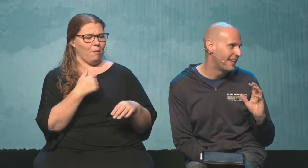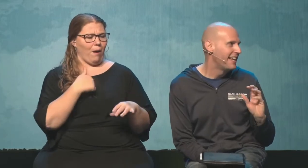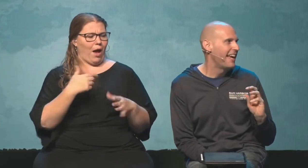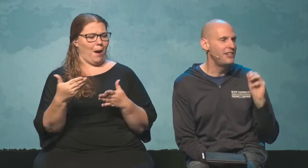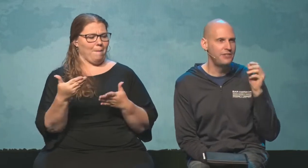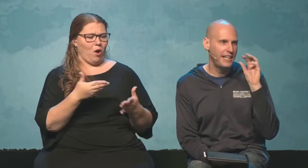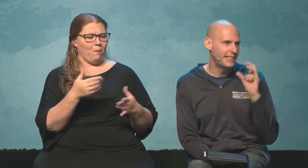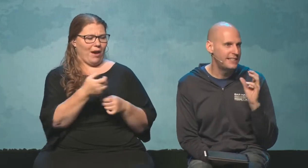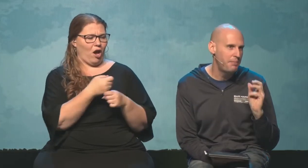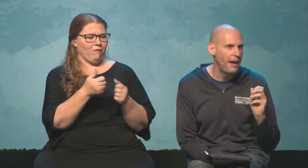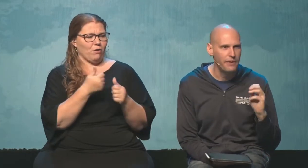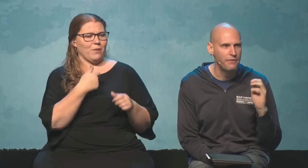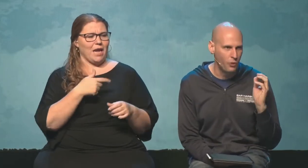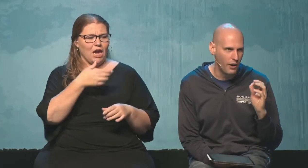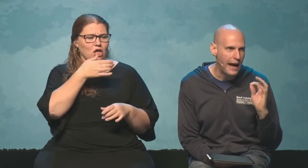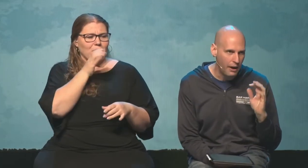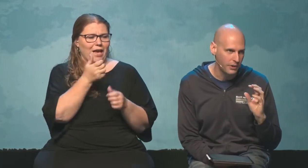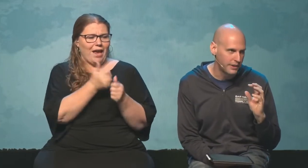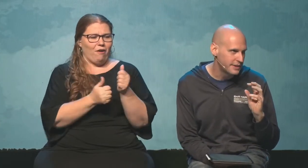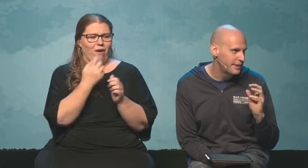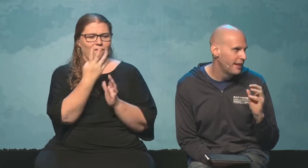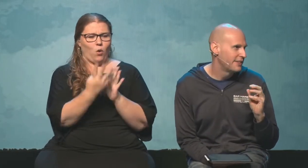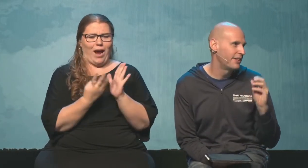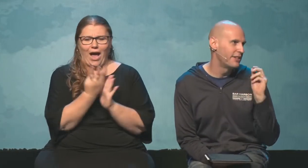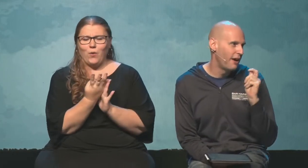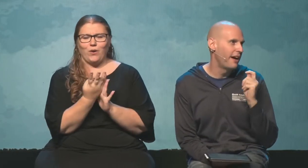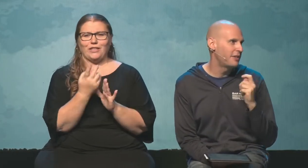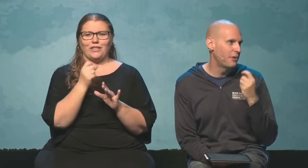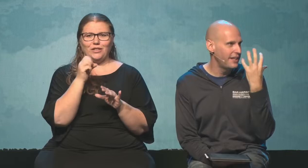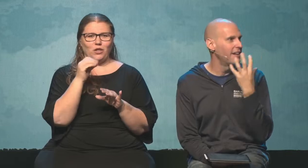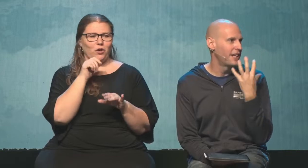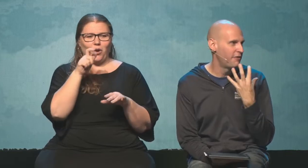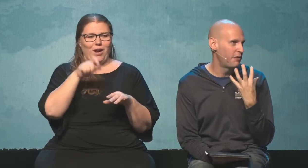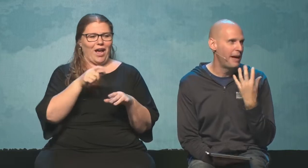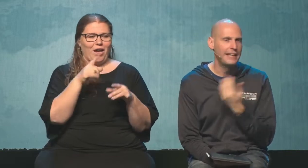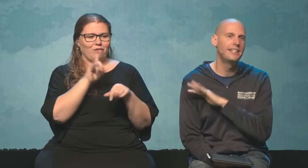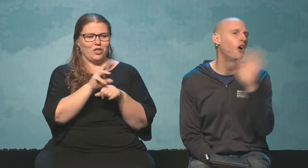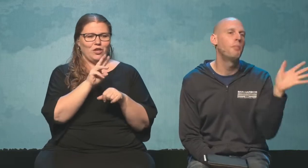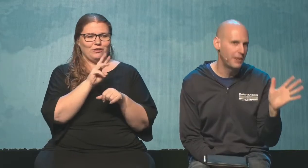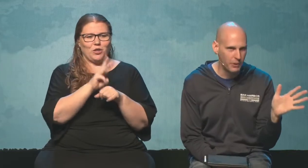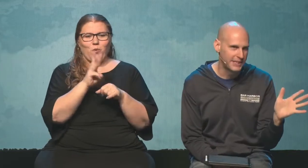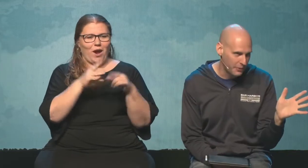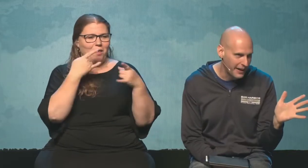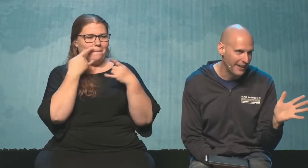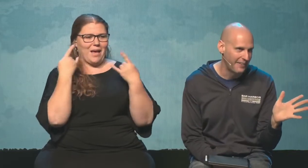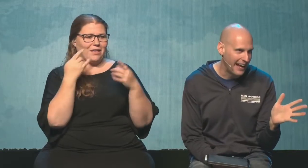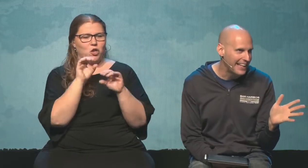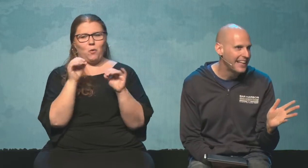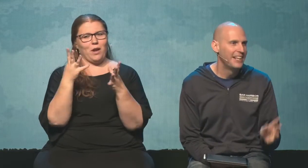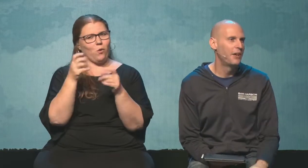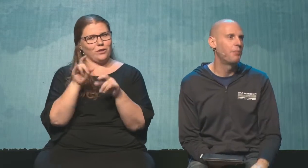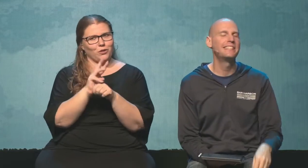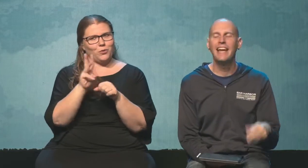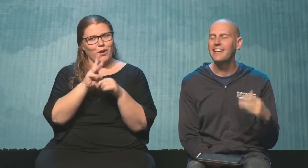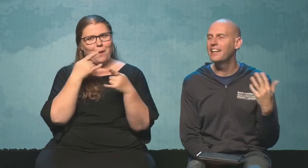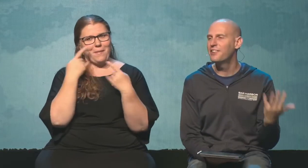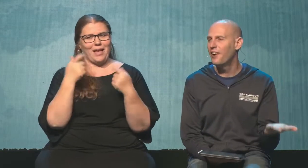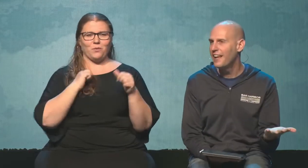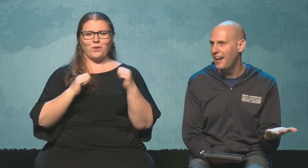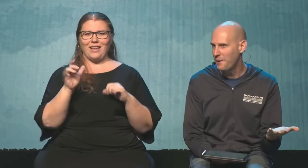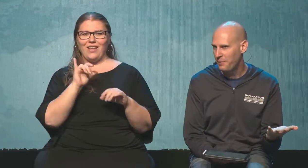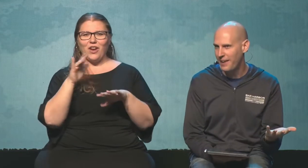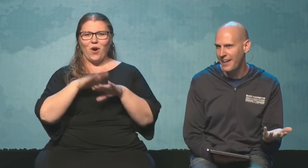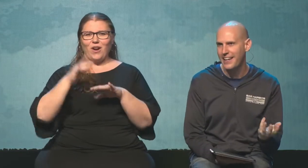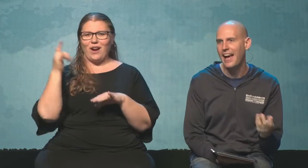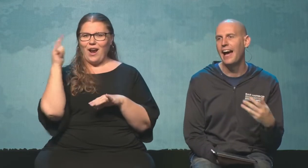me. And you take a sip every 4 hours so that you don't have to wear the uncomfortable mask that nobody wants to wear, right? So pretend like you're